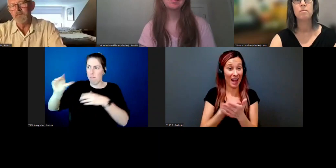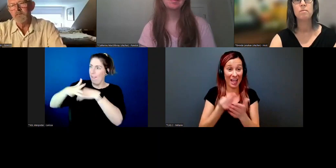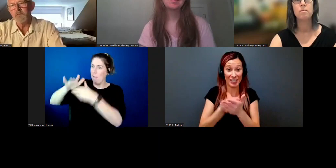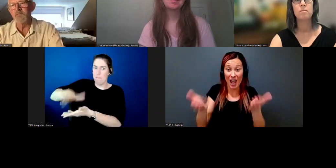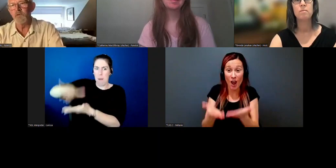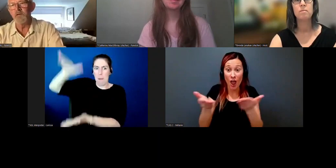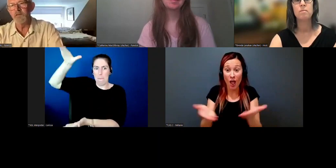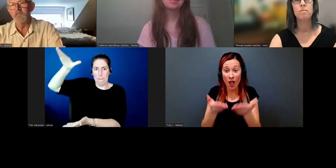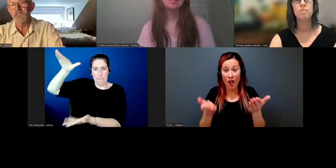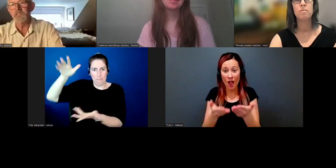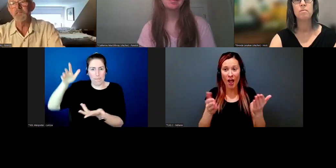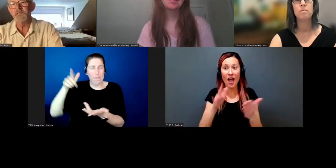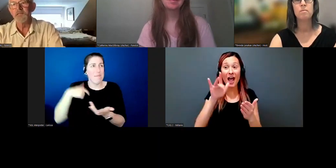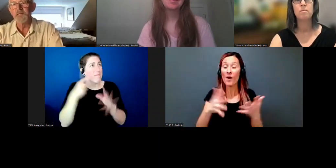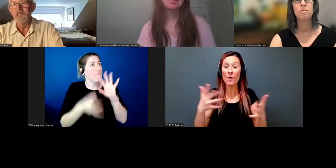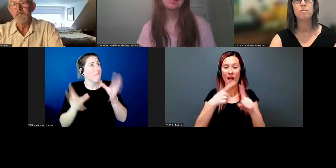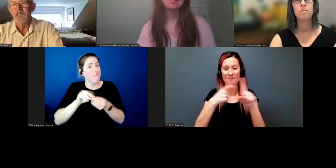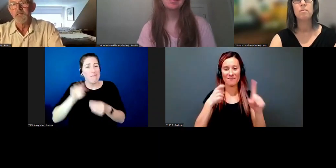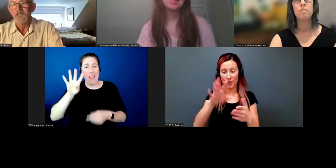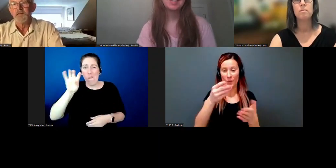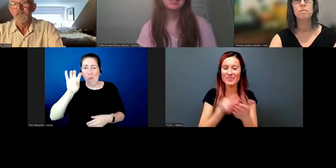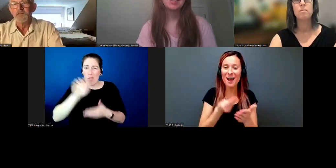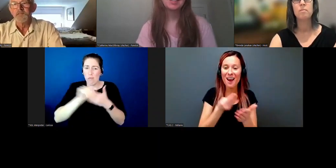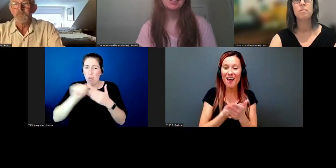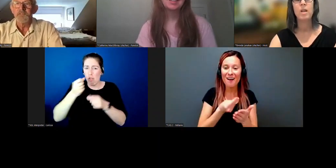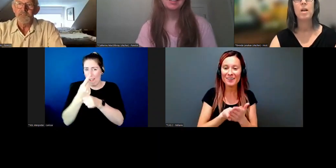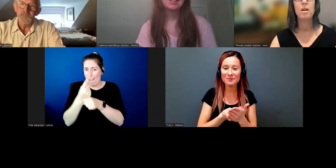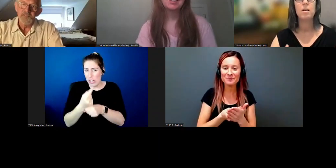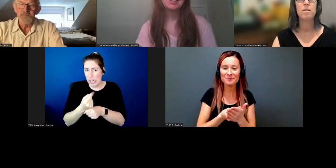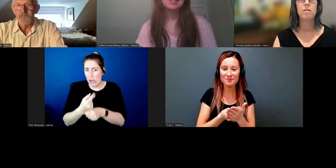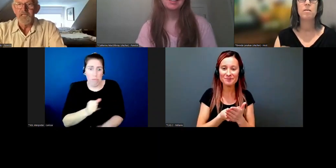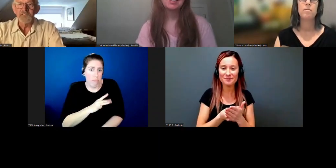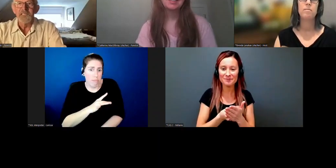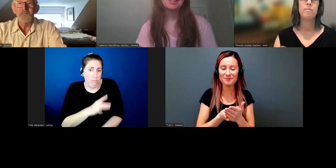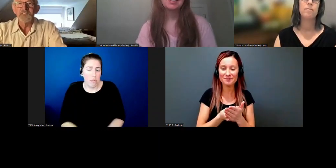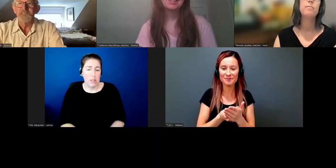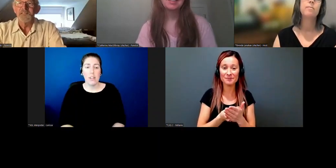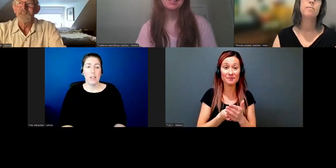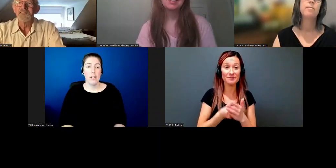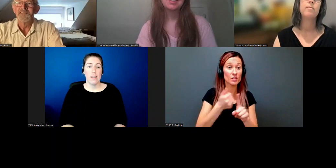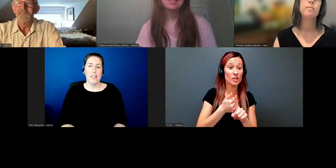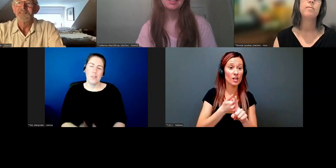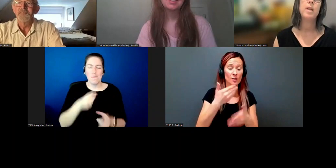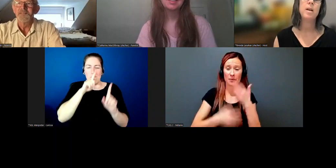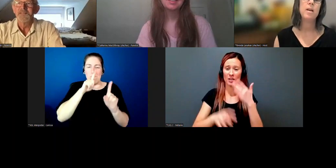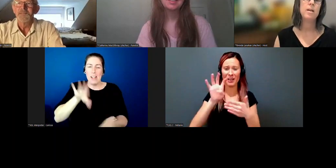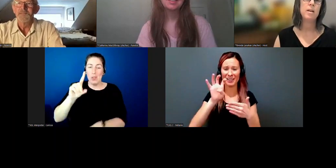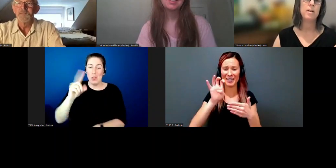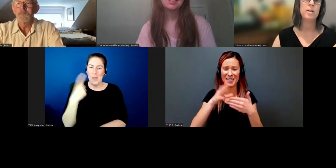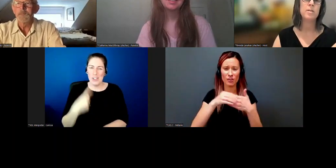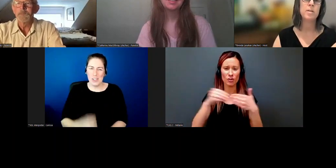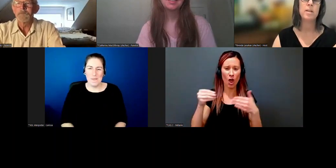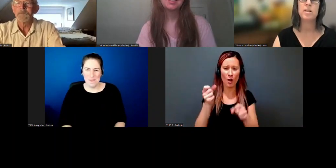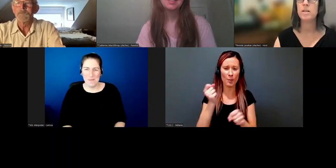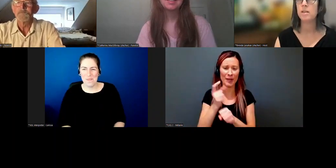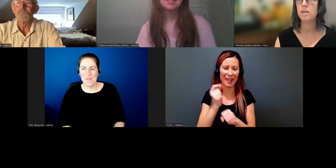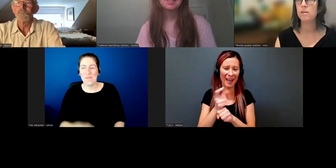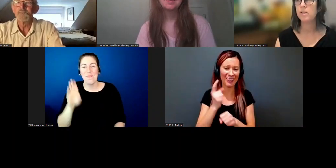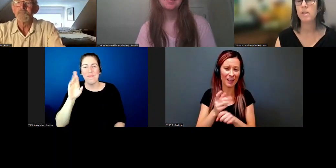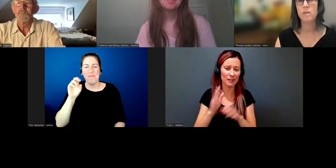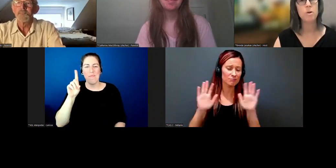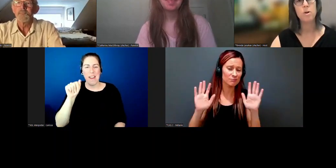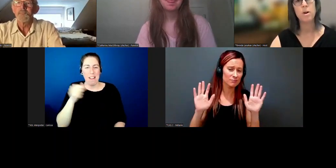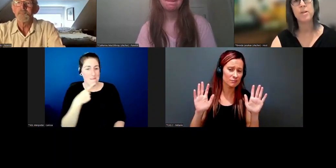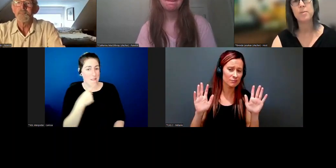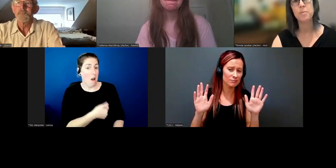out, I think, to about $400 a year. So just, to answer that question. Yeah, and it sounds like it's a